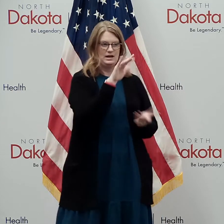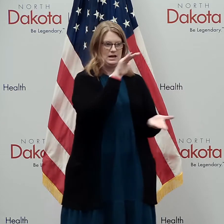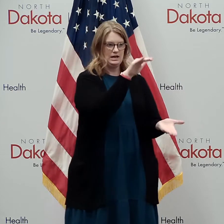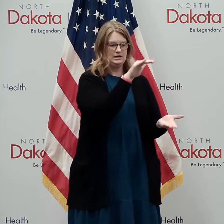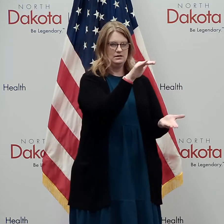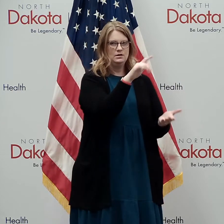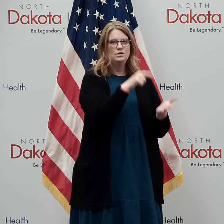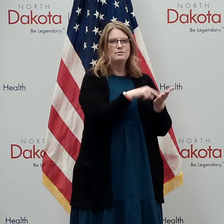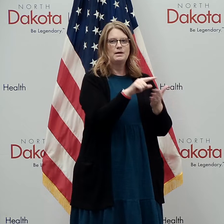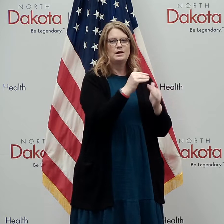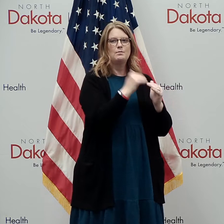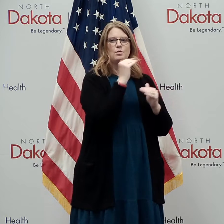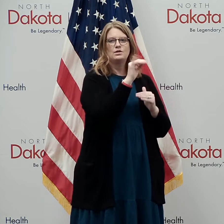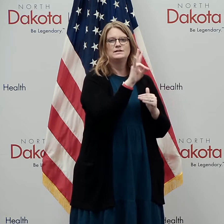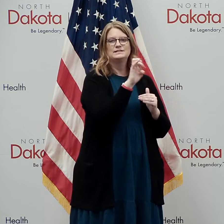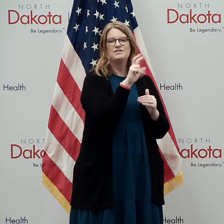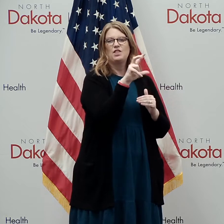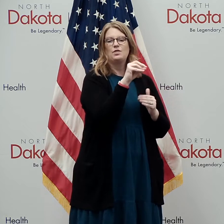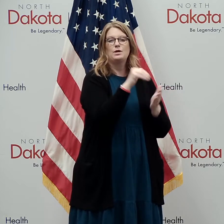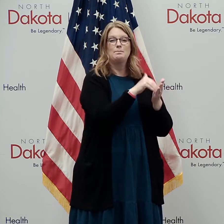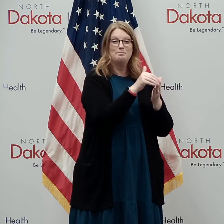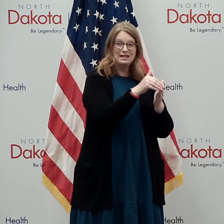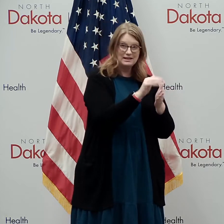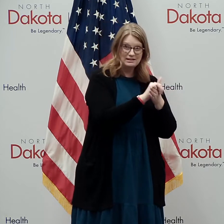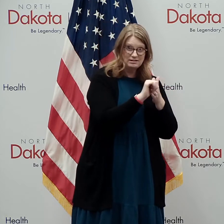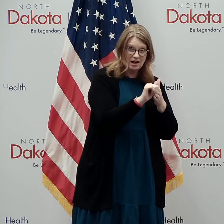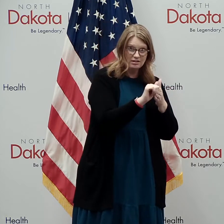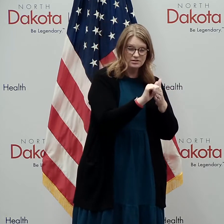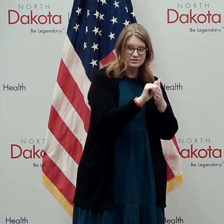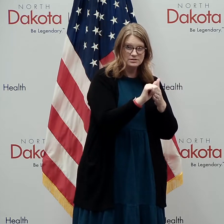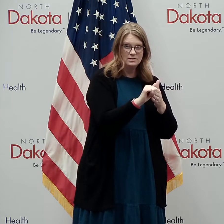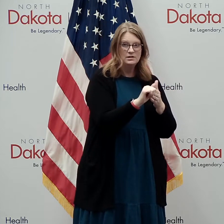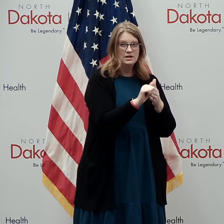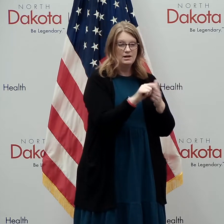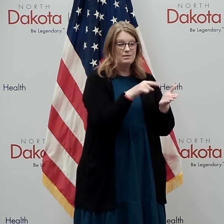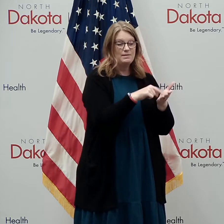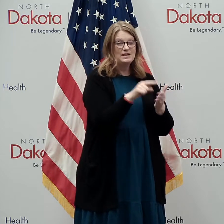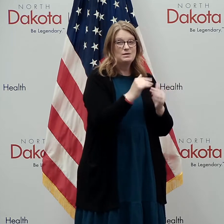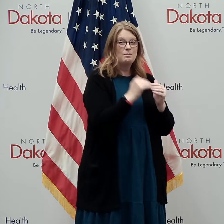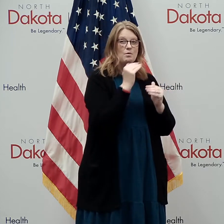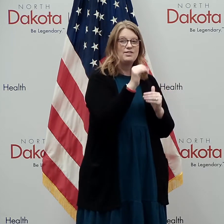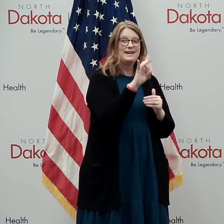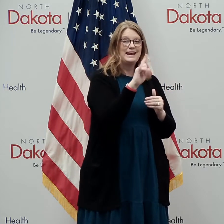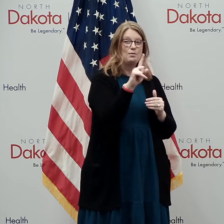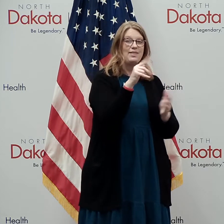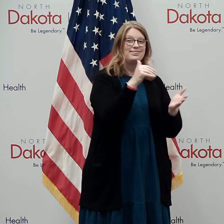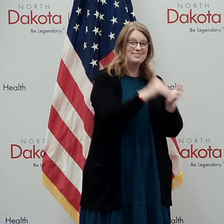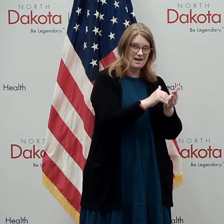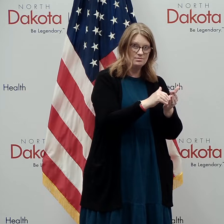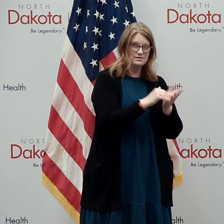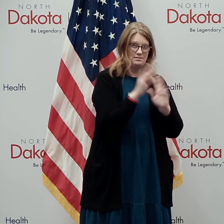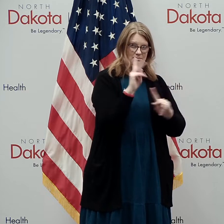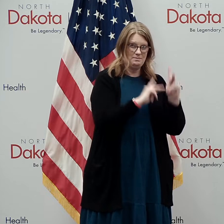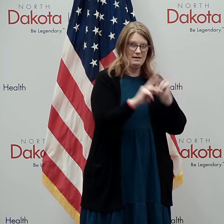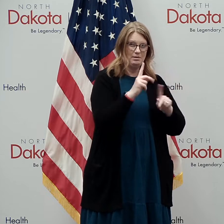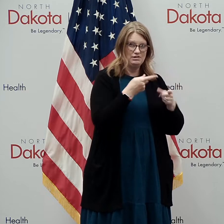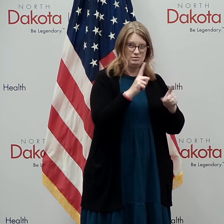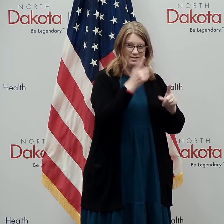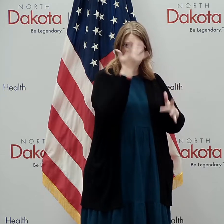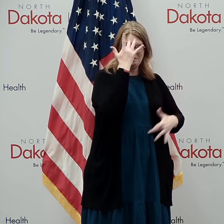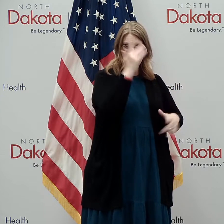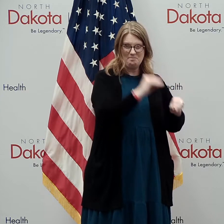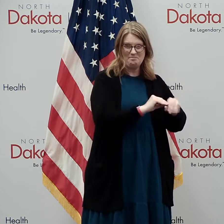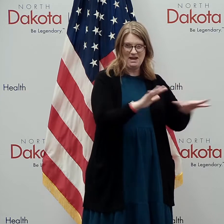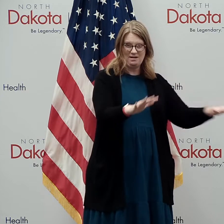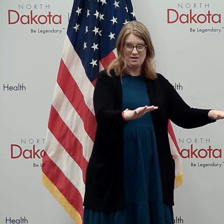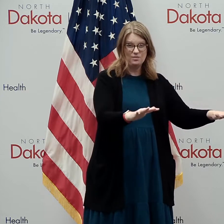more than $730 million in unemployment benefits to 81,000 individuals during the pandemic. And